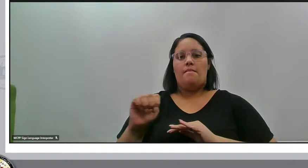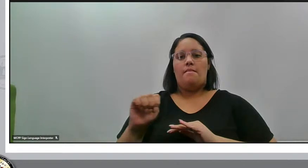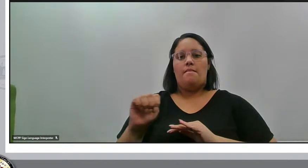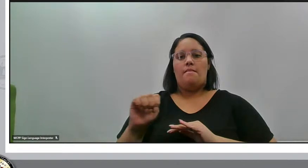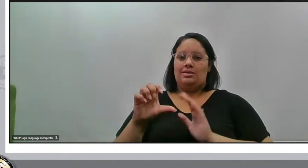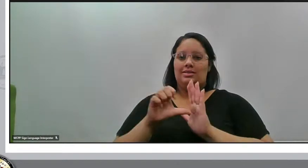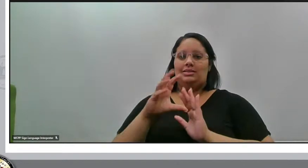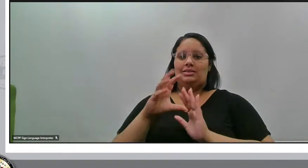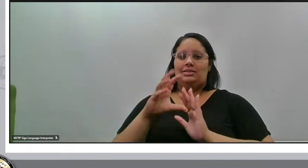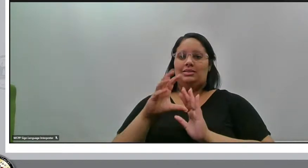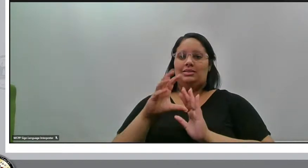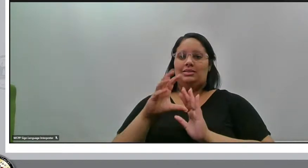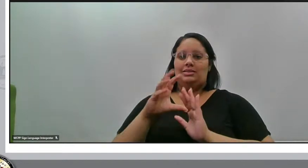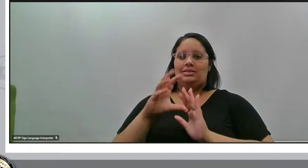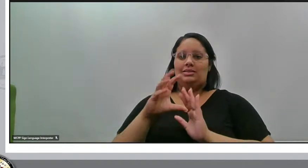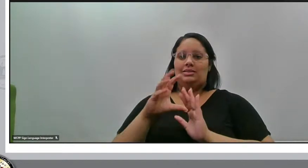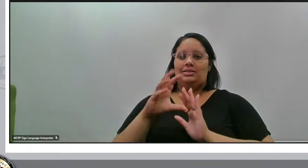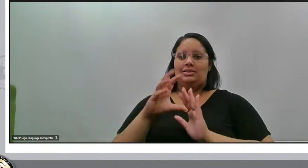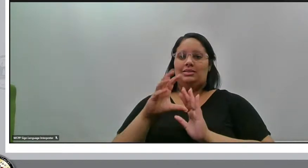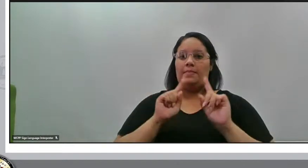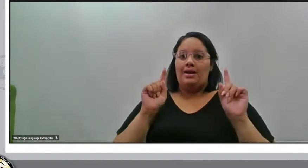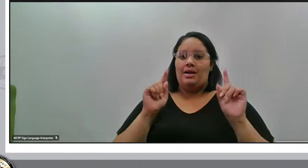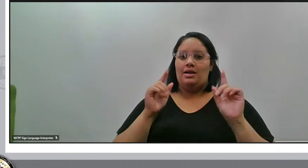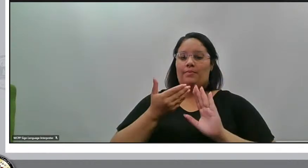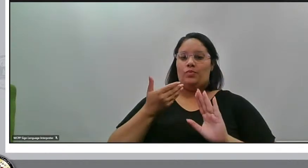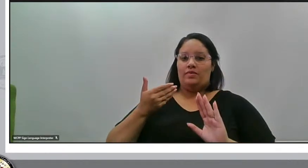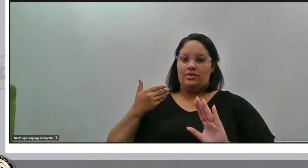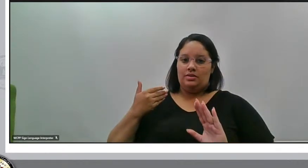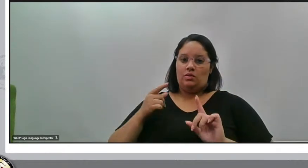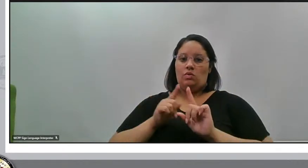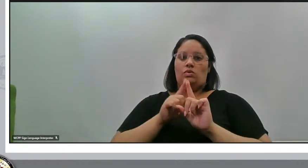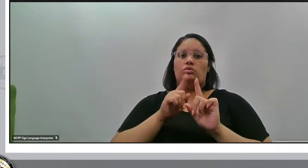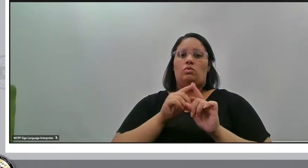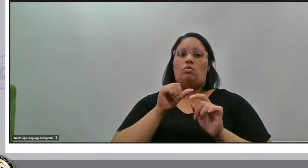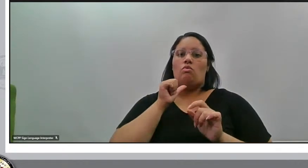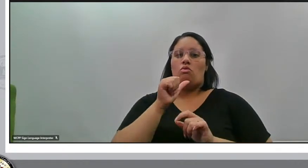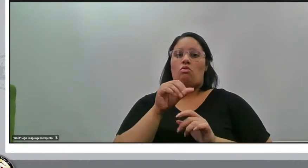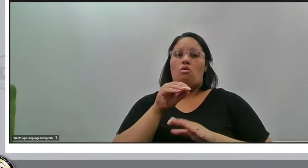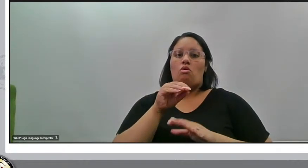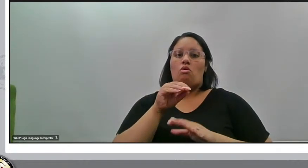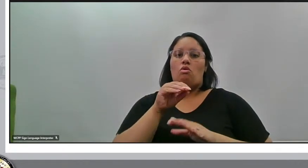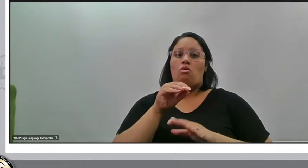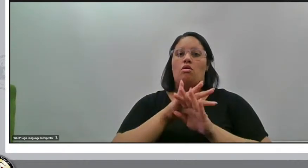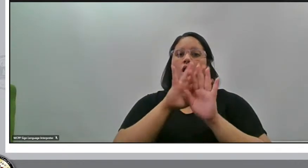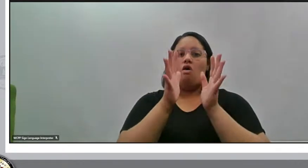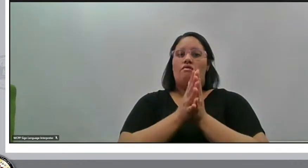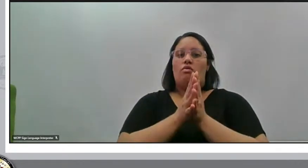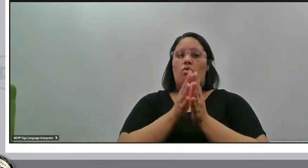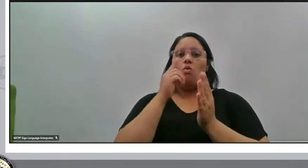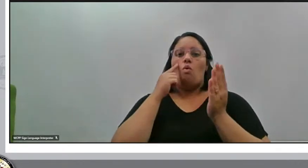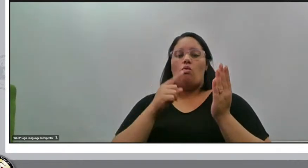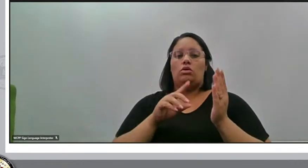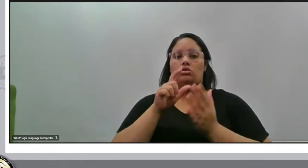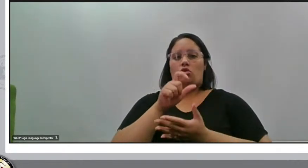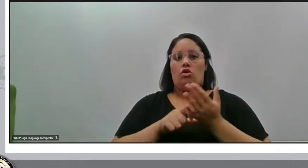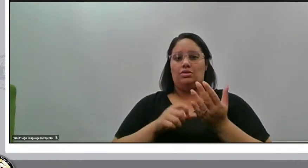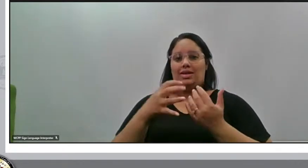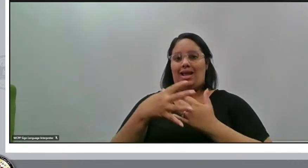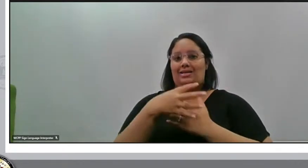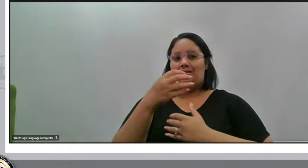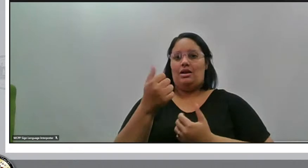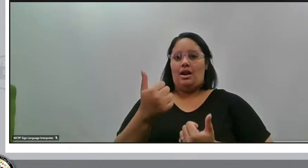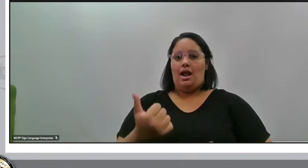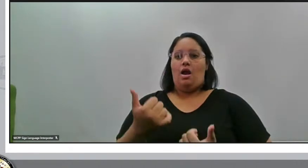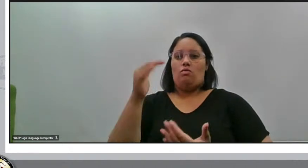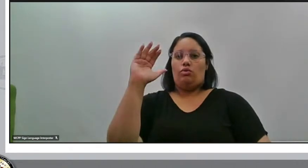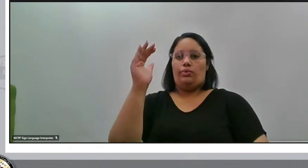6% increase. But previously on the overall auditing cost external, it's been decreasing. So I